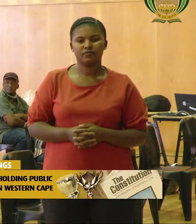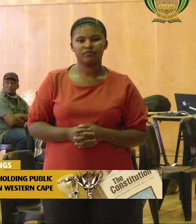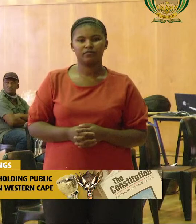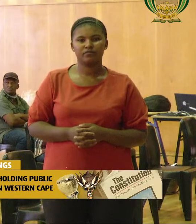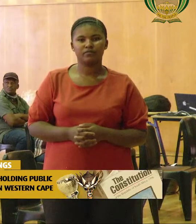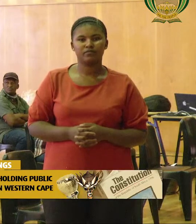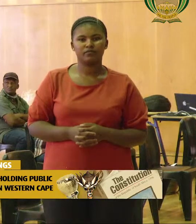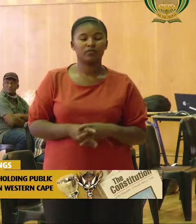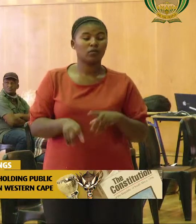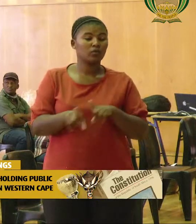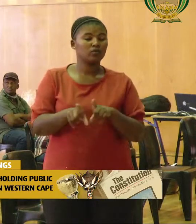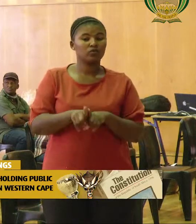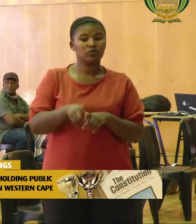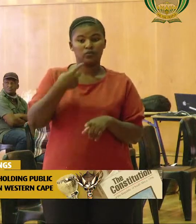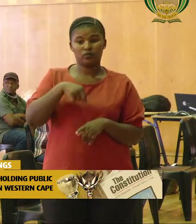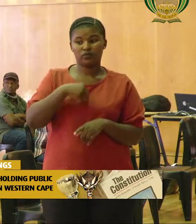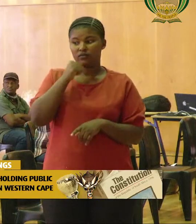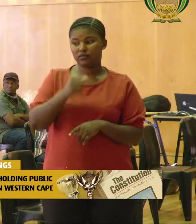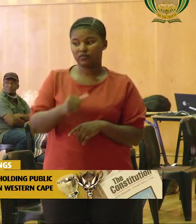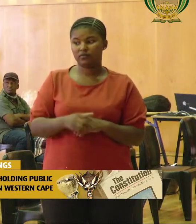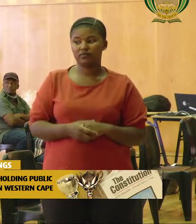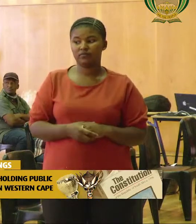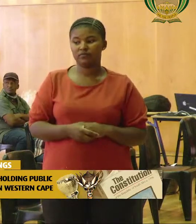Kwaye sisitsho